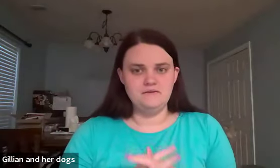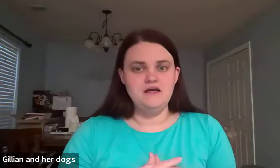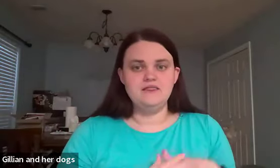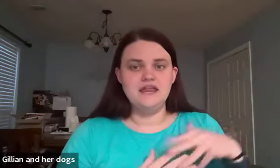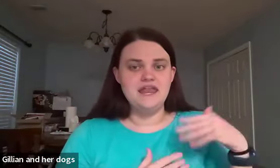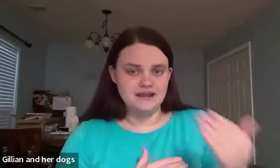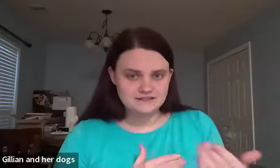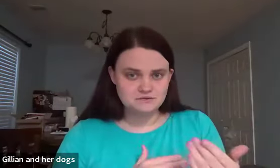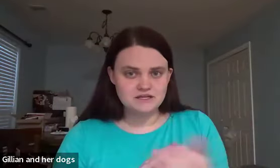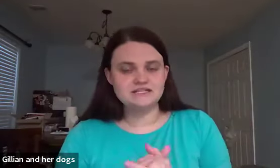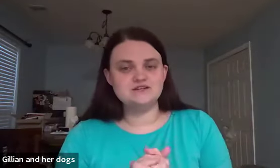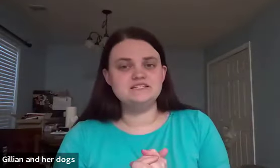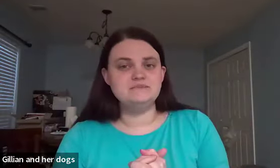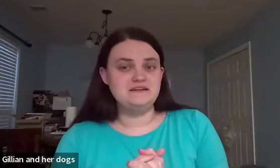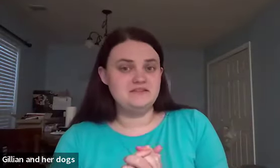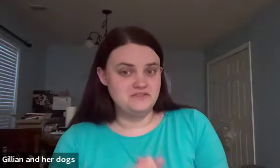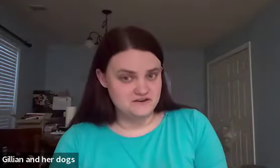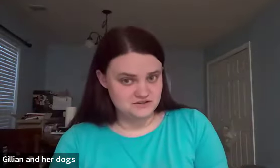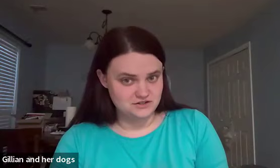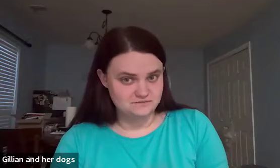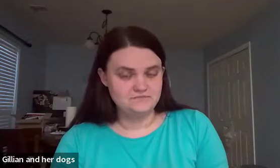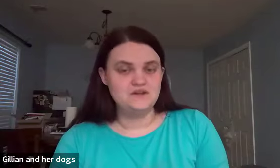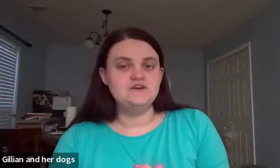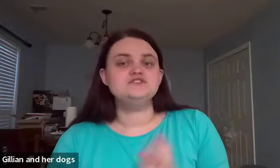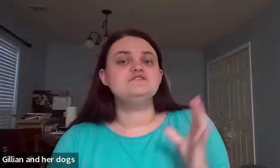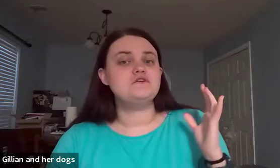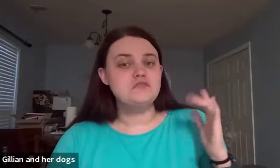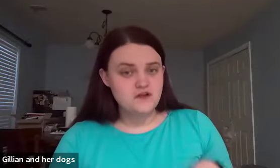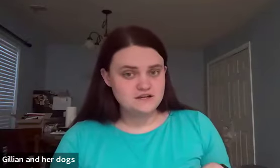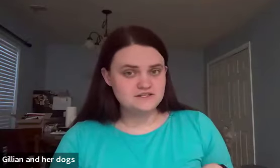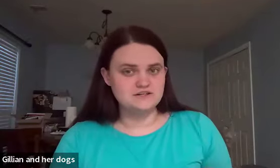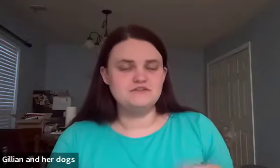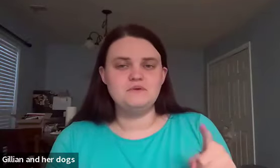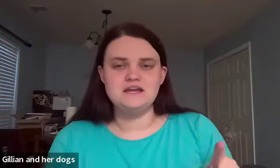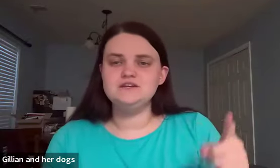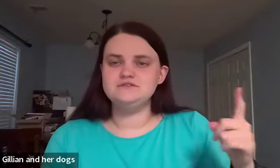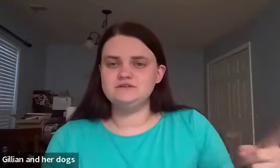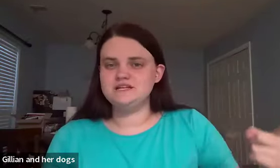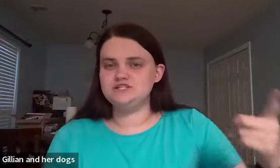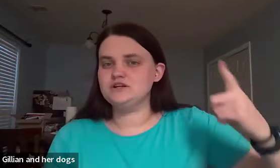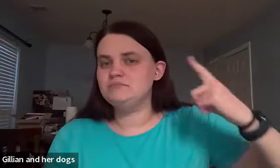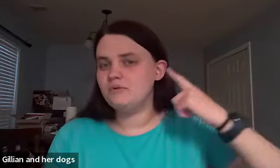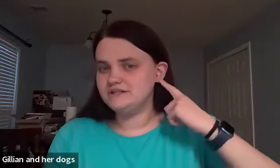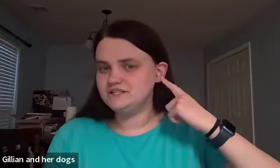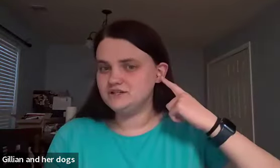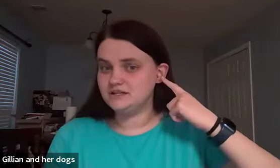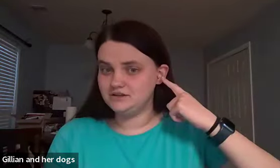Now, the next one is going to be thunder. So for thunder, the way you do it is you're going to point to your